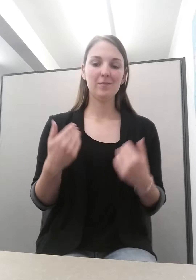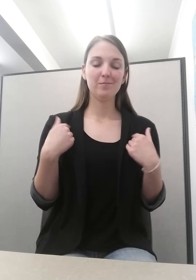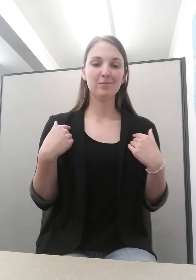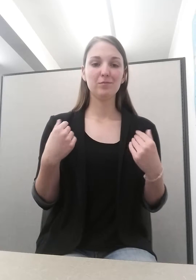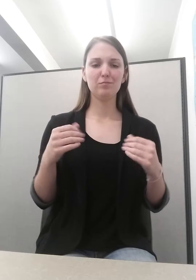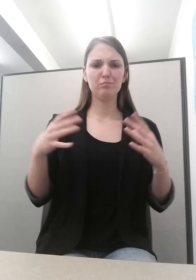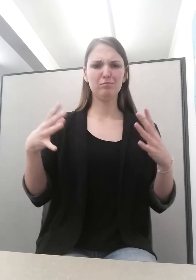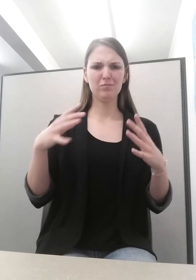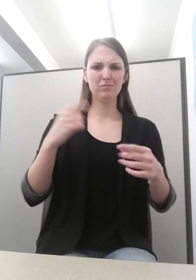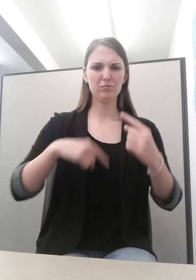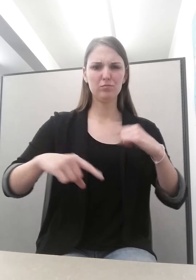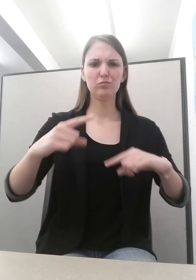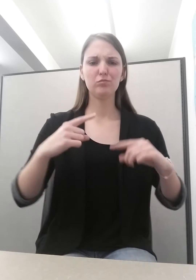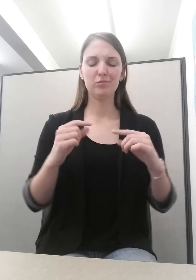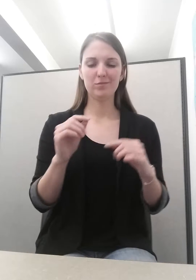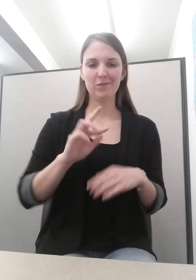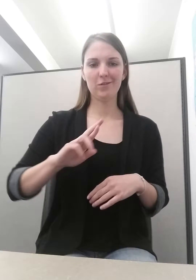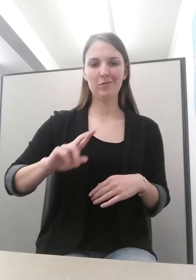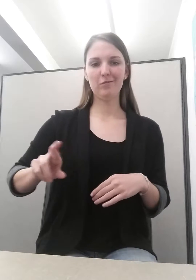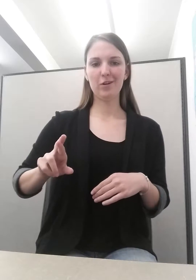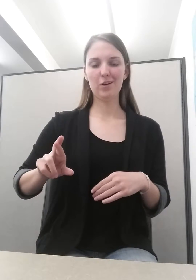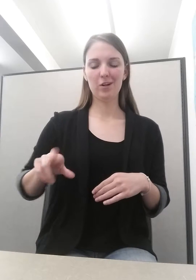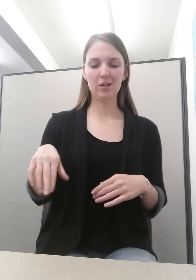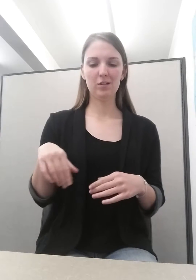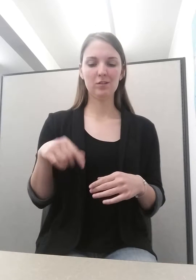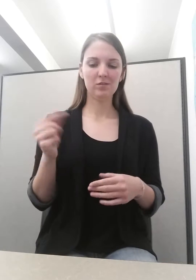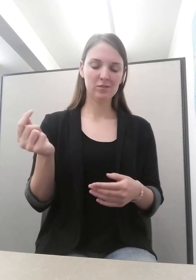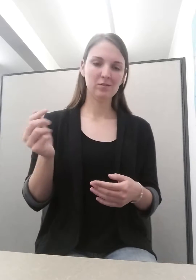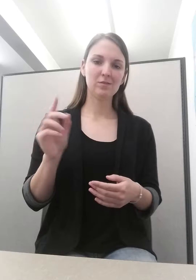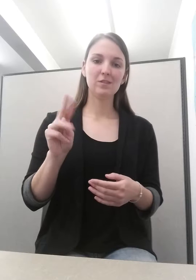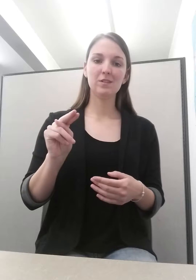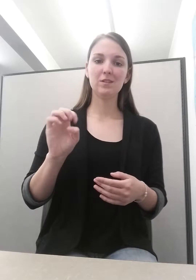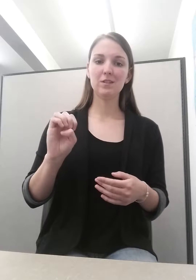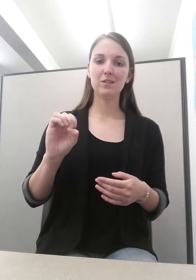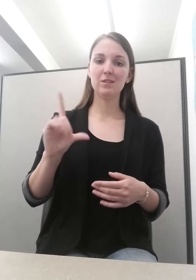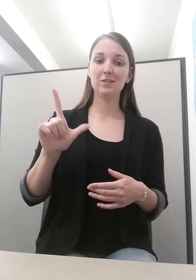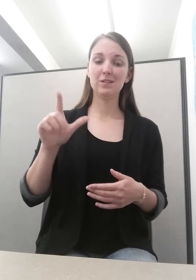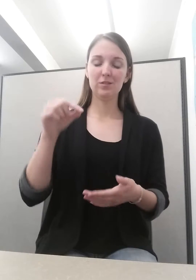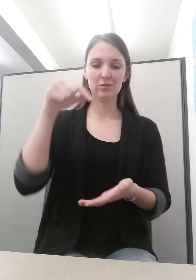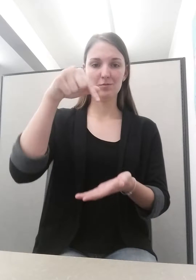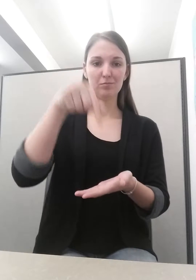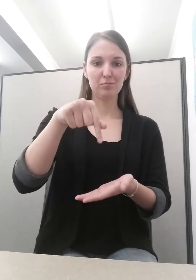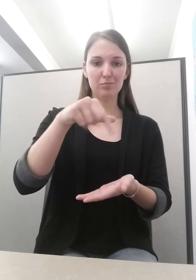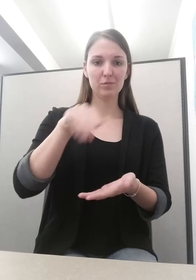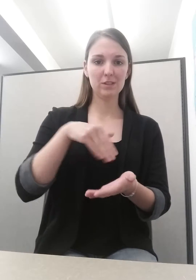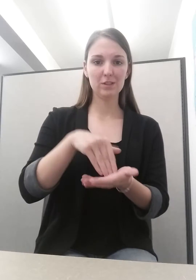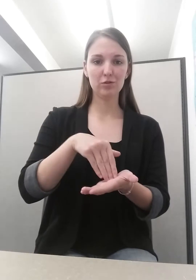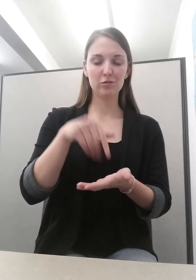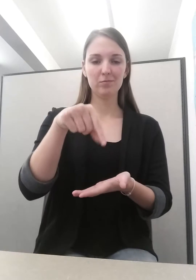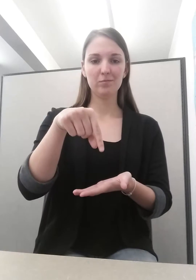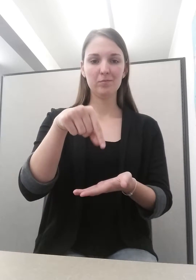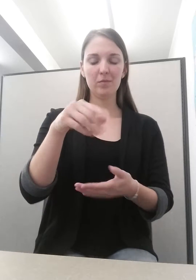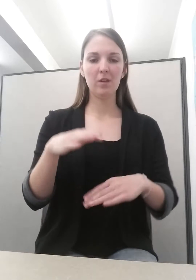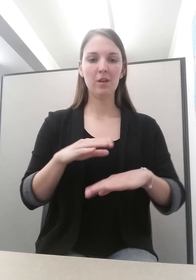in the center, and it has a plate on the bottom. The plate that's on the bottom is directly over